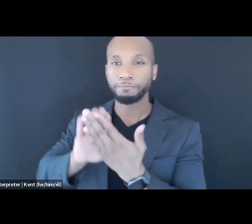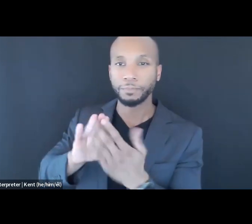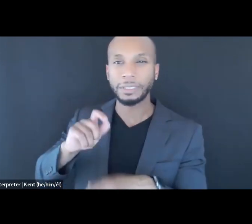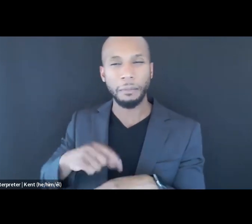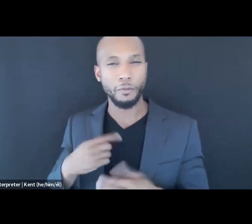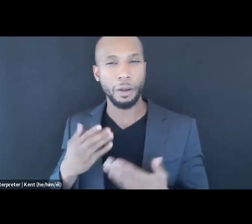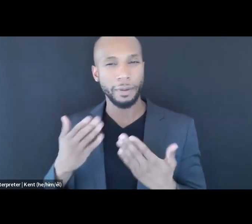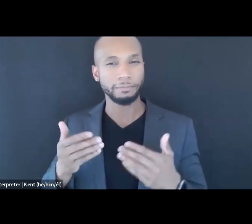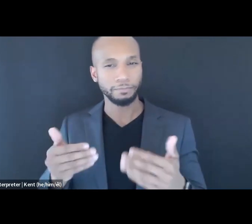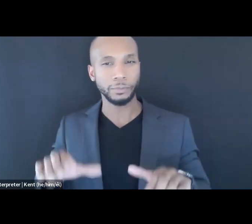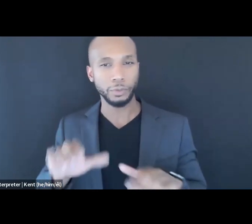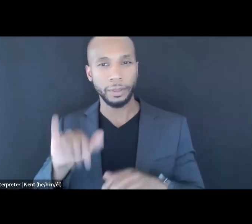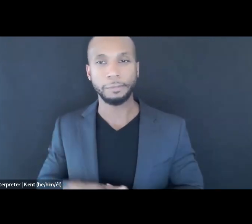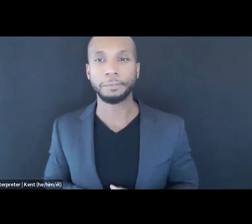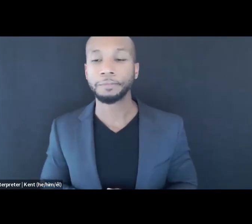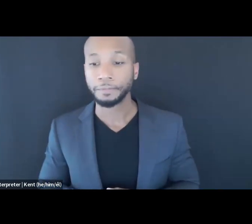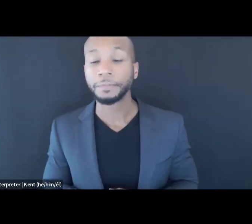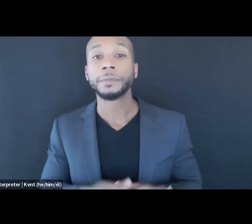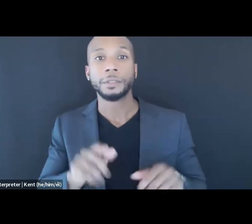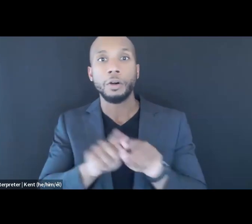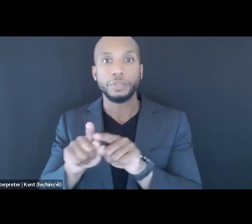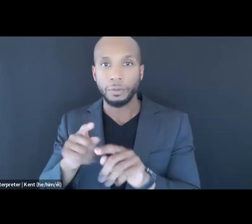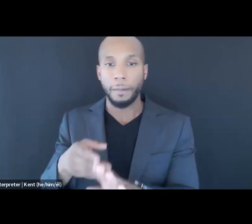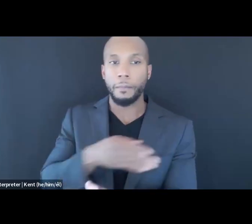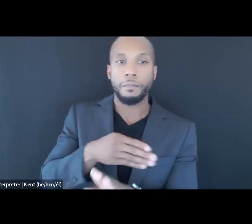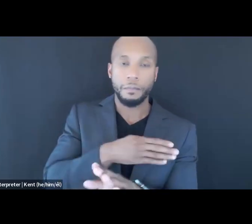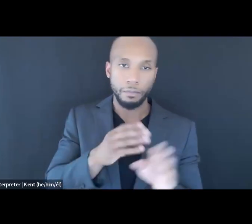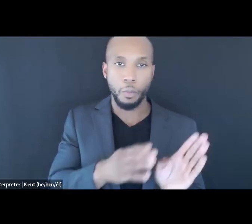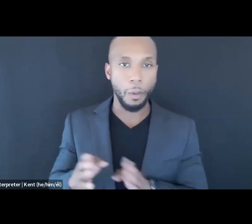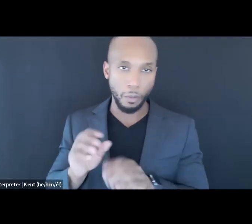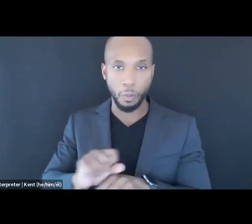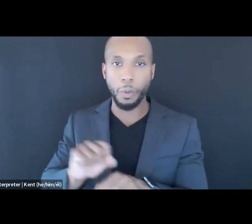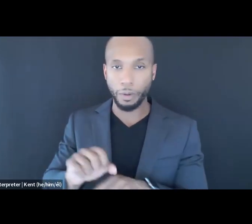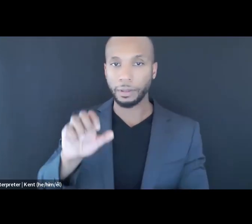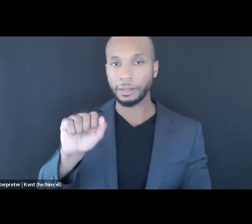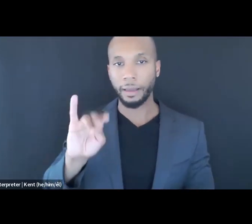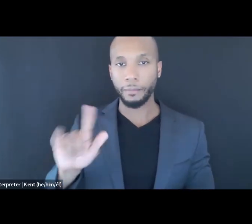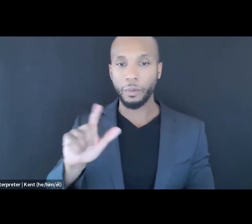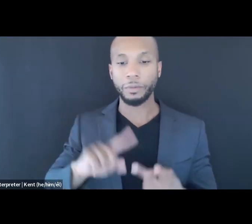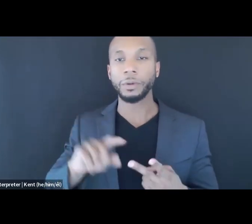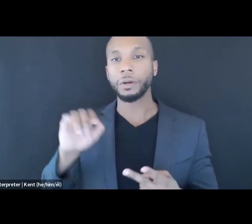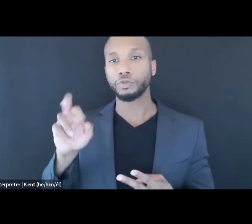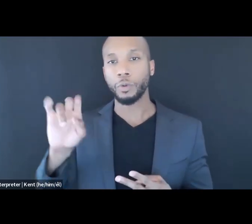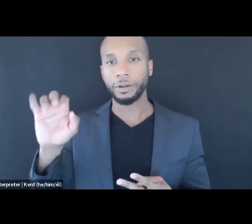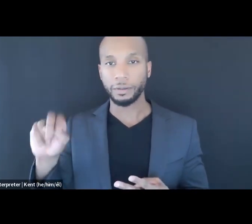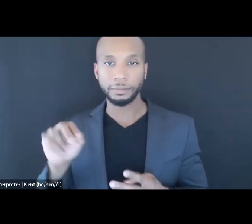I recommend doing that as well. In addition to all the prep work that Samuel and Jordyn talked about.